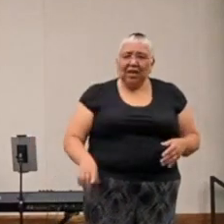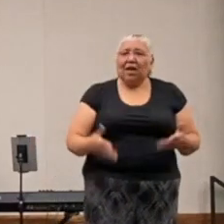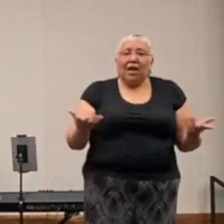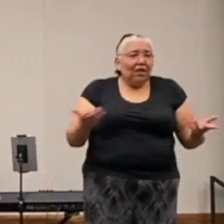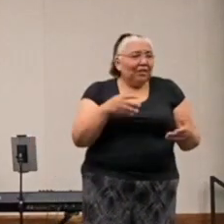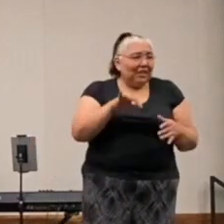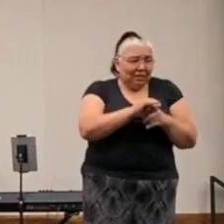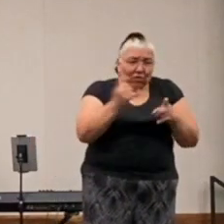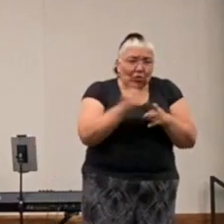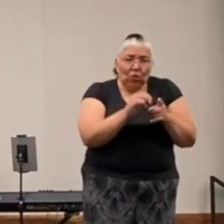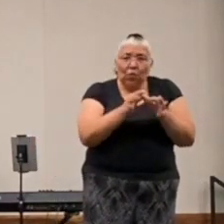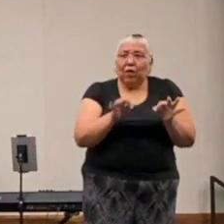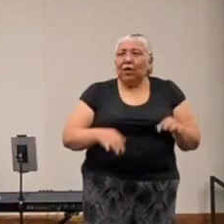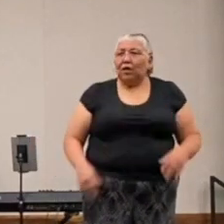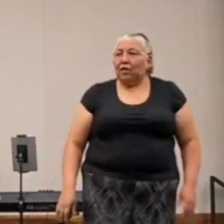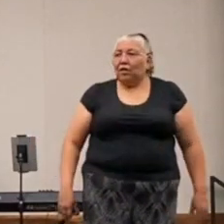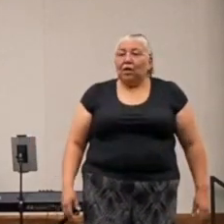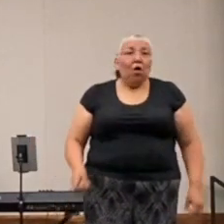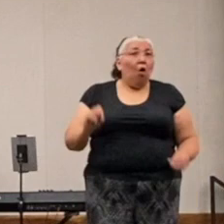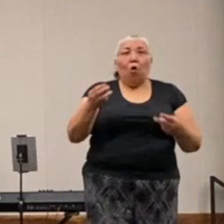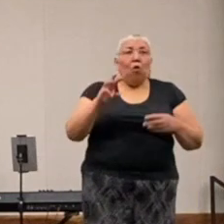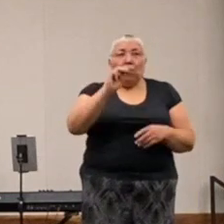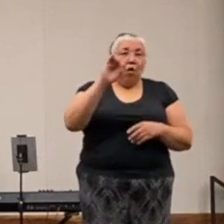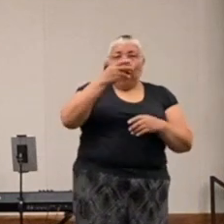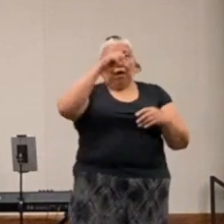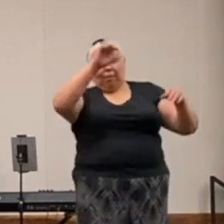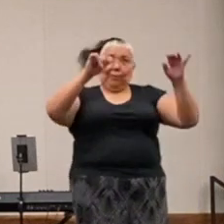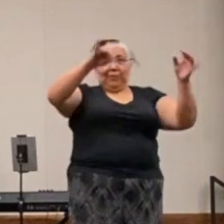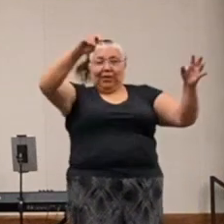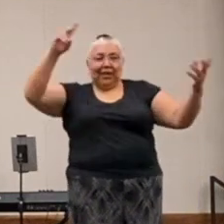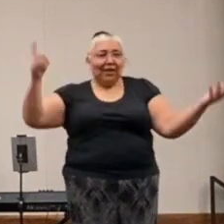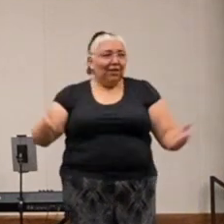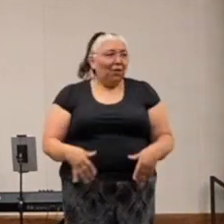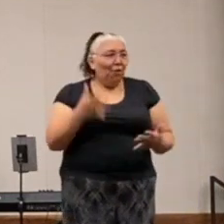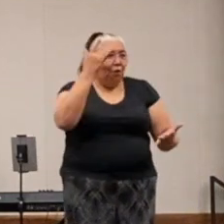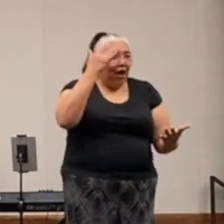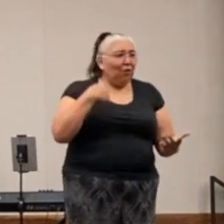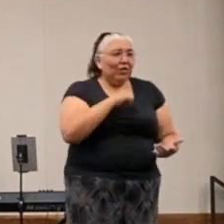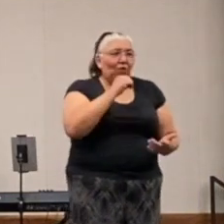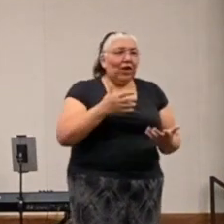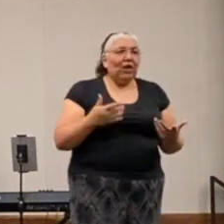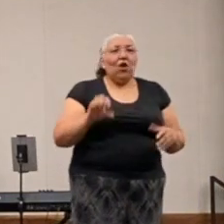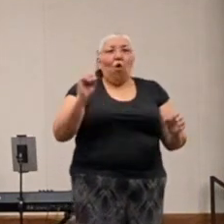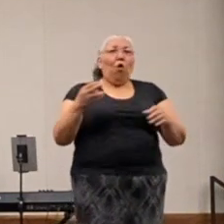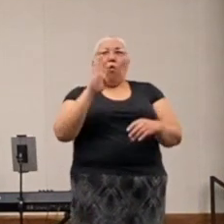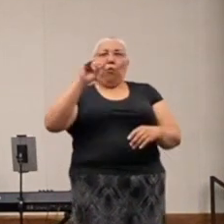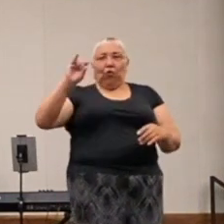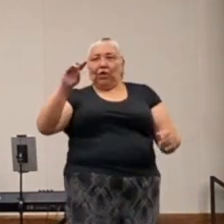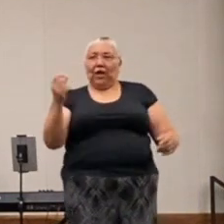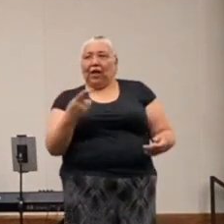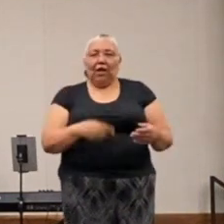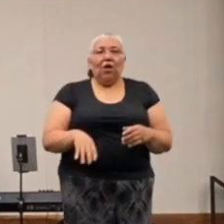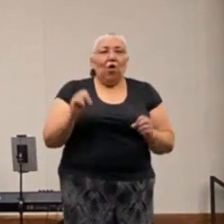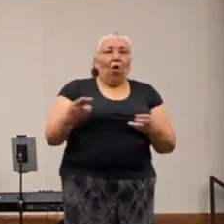don't hear anybody else say, oh, Muhammad? Right? How come we don't hear, oh, Buddha? Oh, Joseph